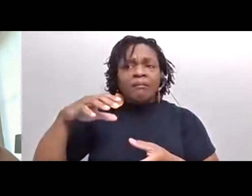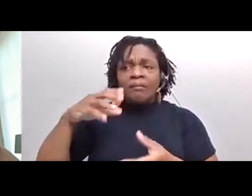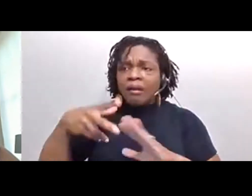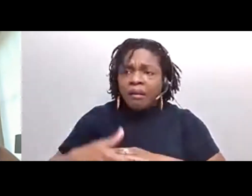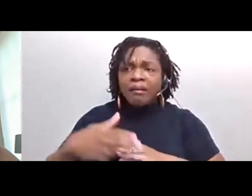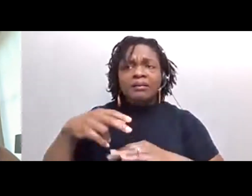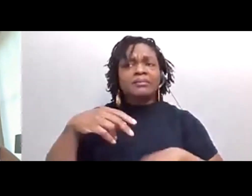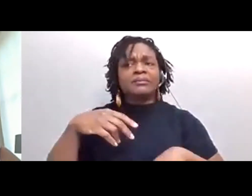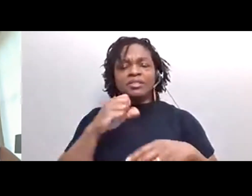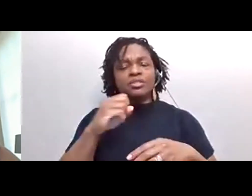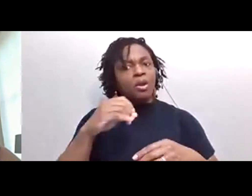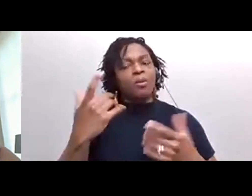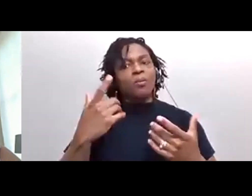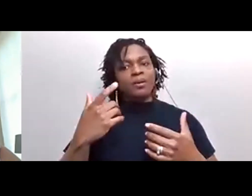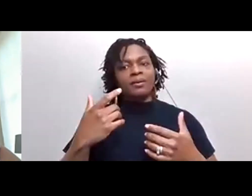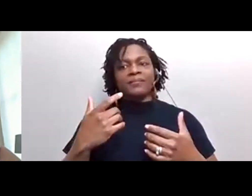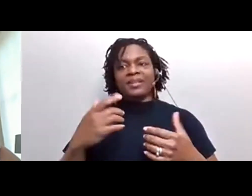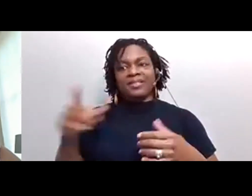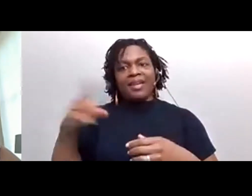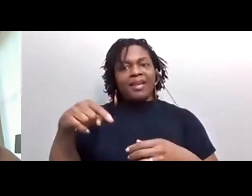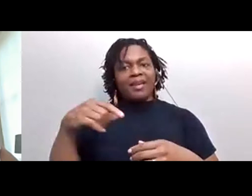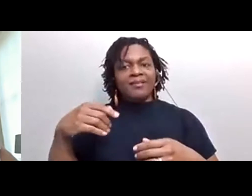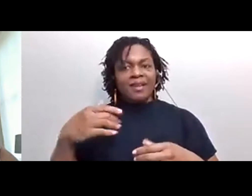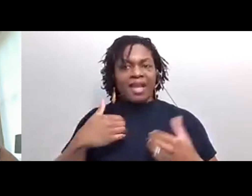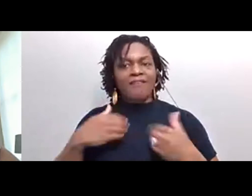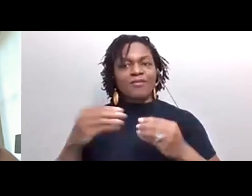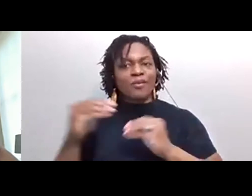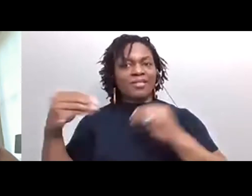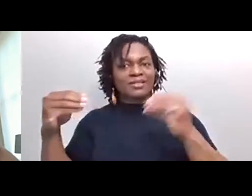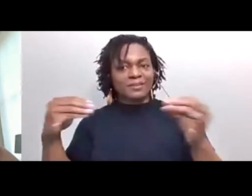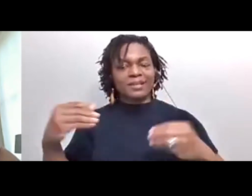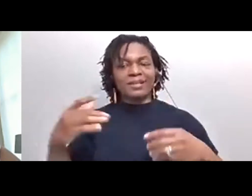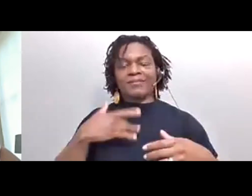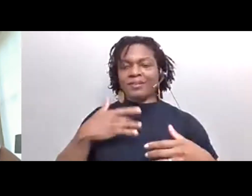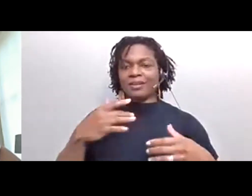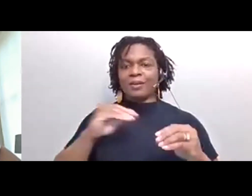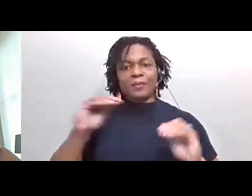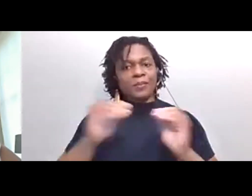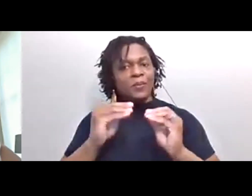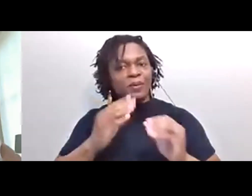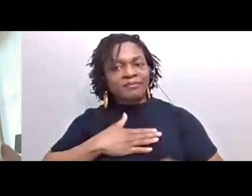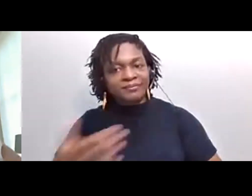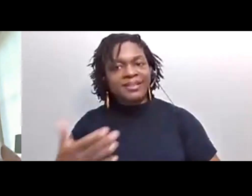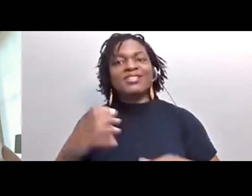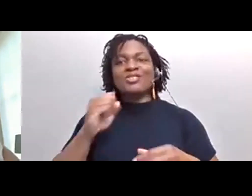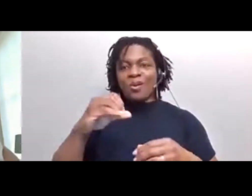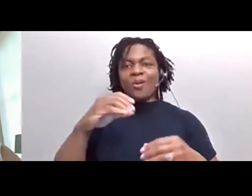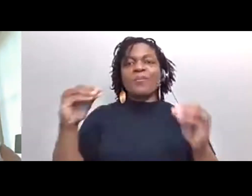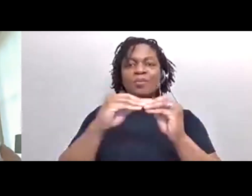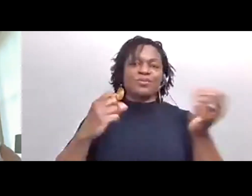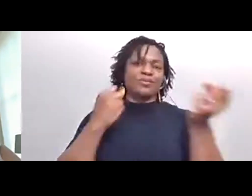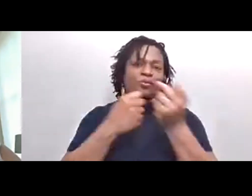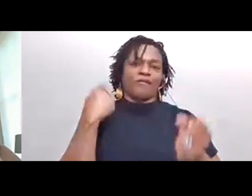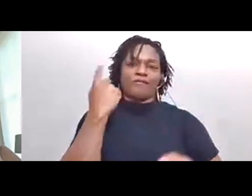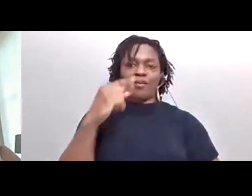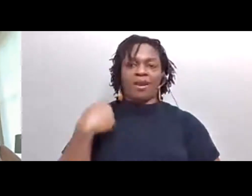and celebrating, what individuals with disabilities mean in our communities. And so we want to keep that kind